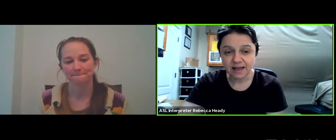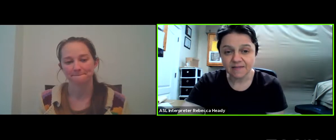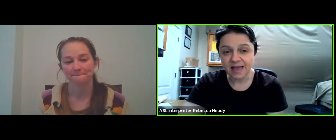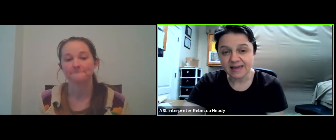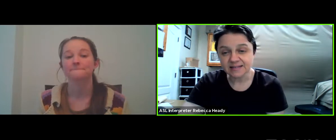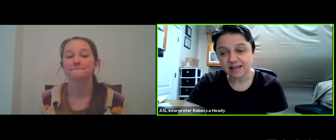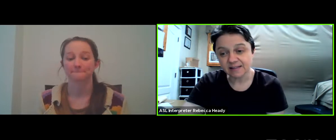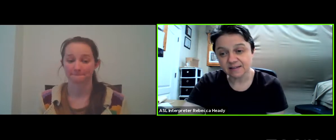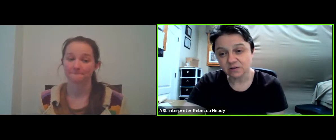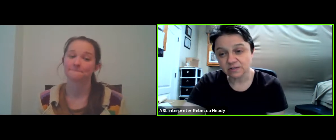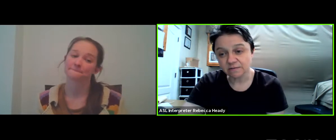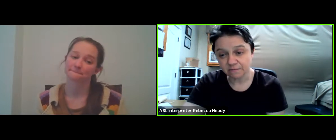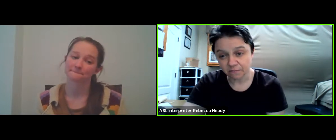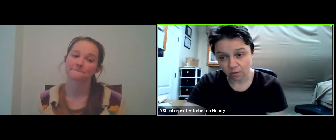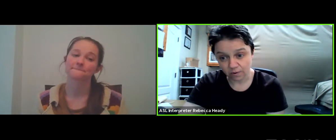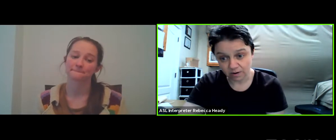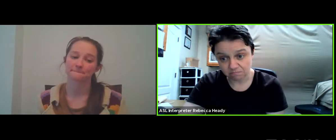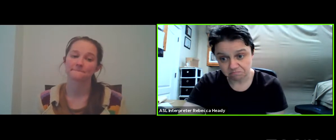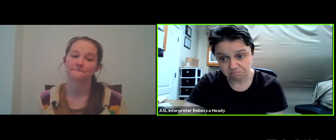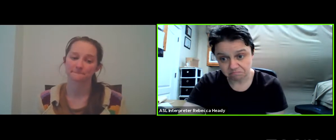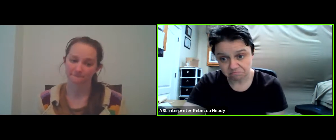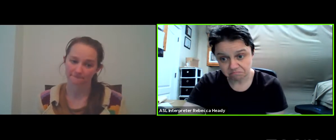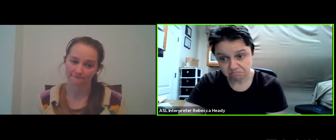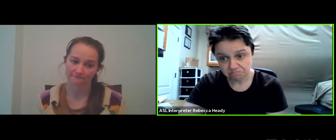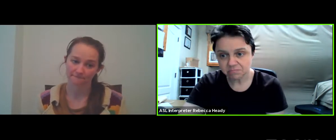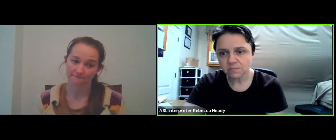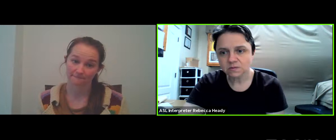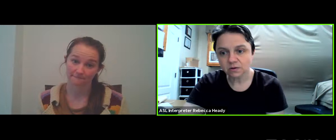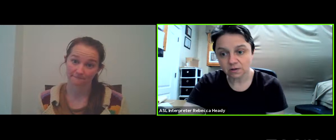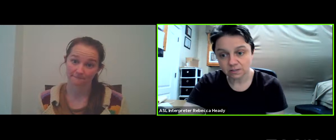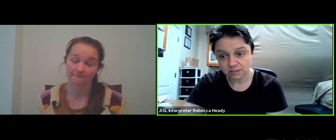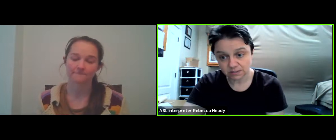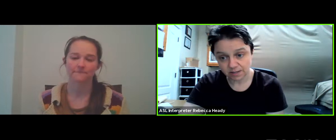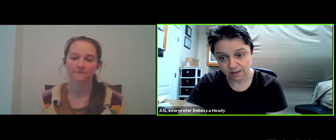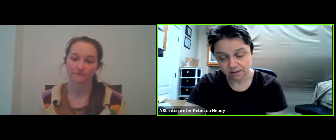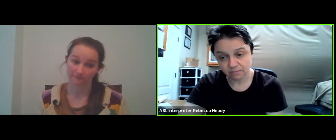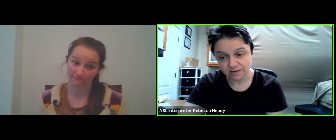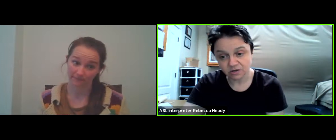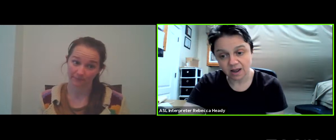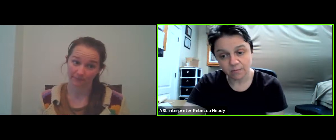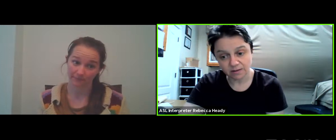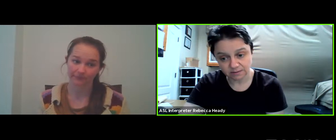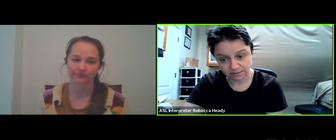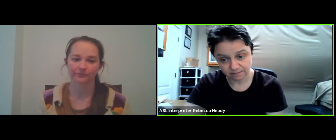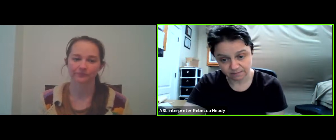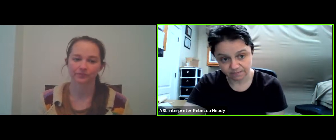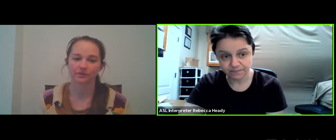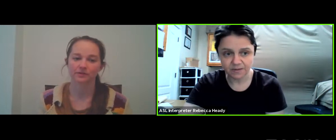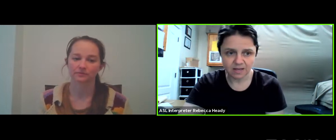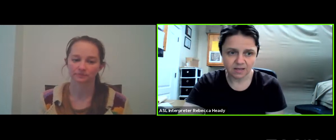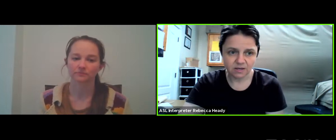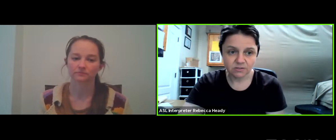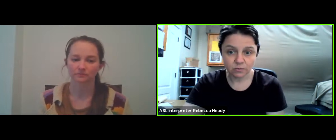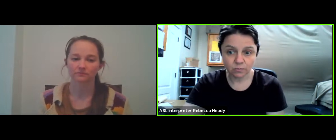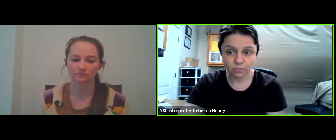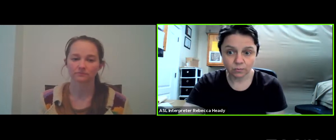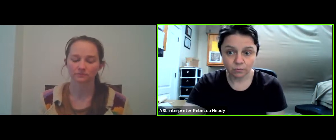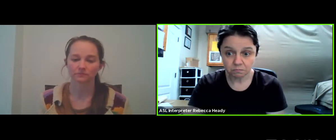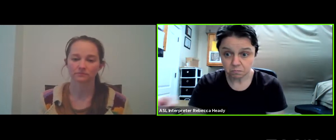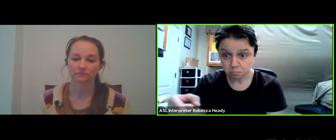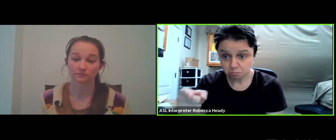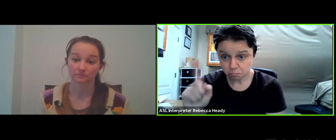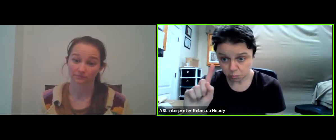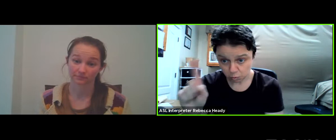bit and the head is slightly tilted forward. So you're going to slightly raise your eyebrows.